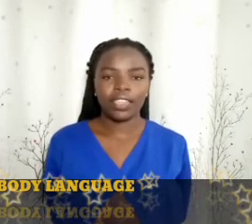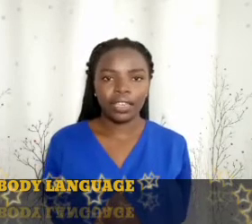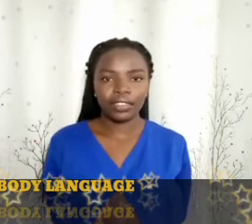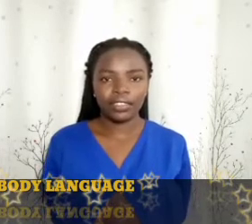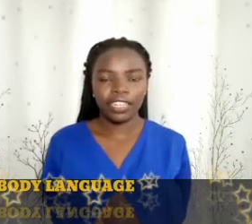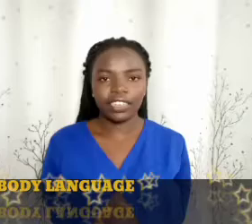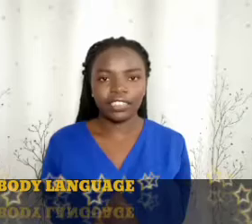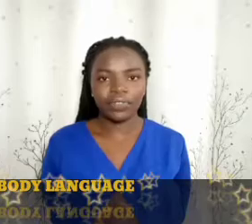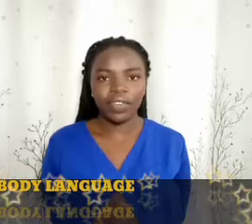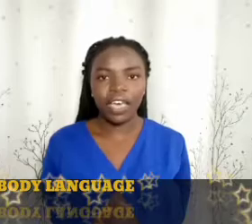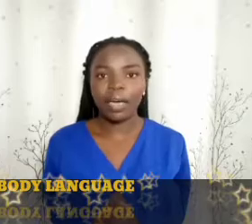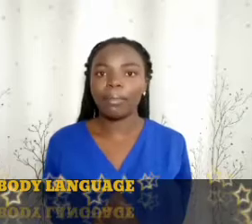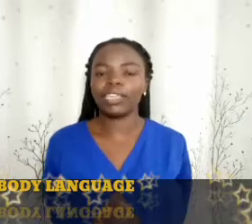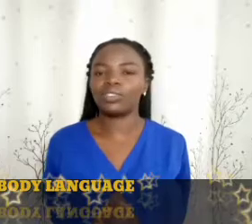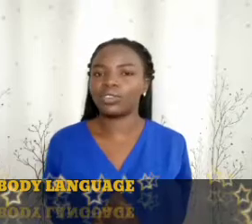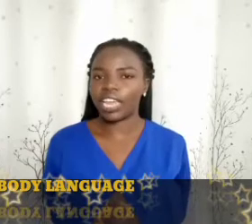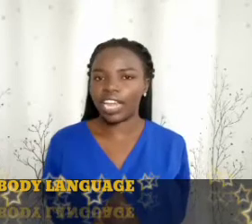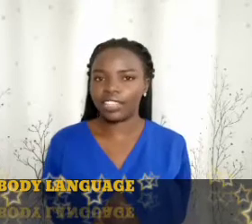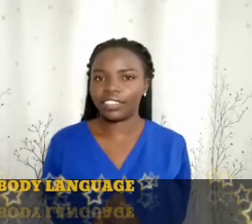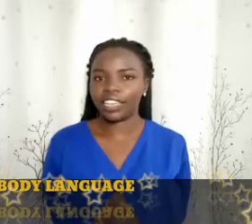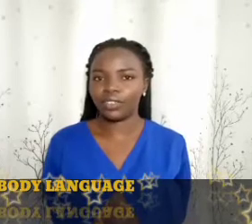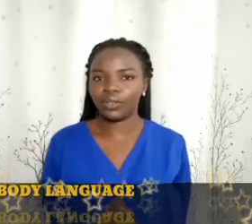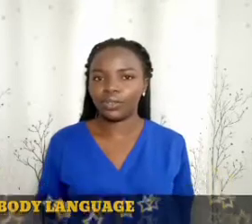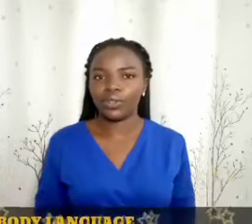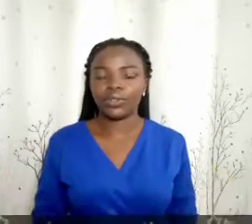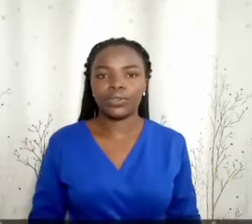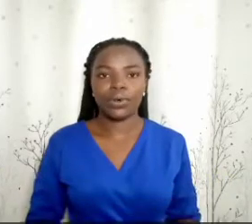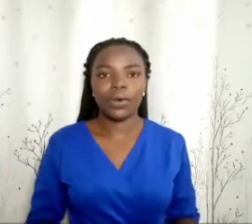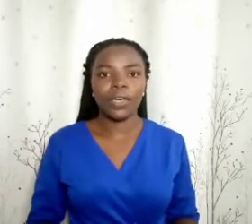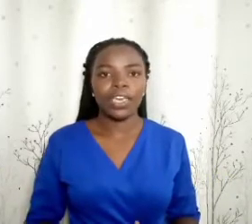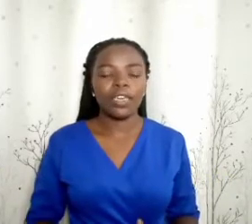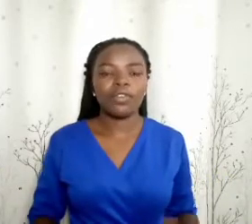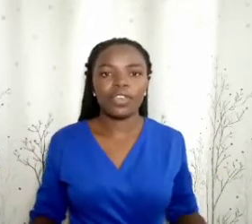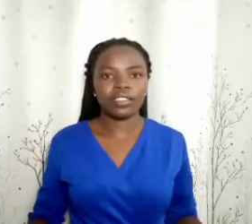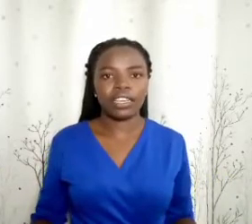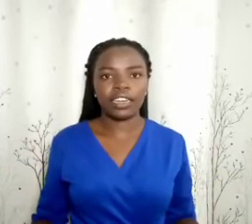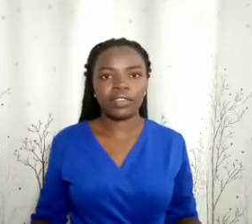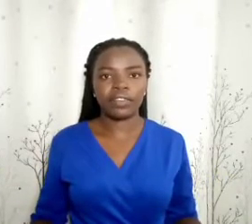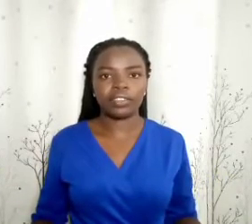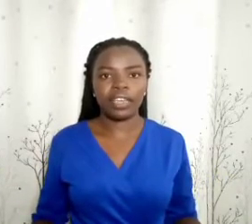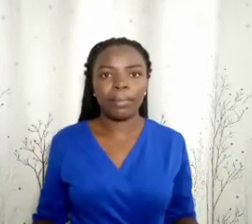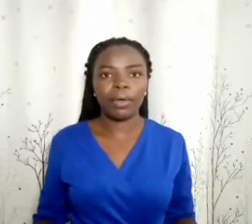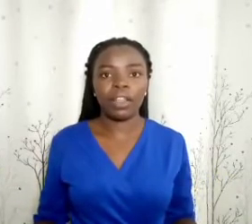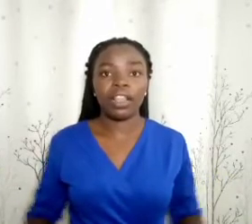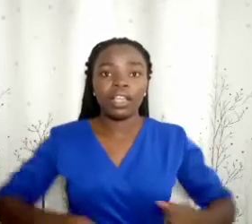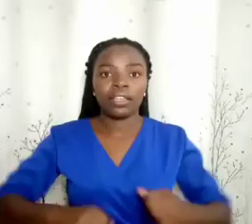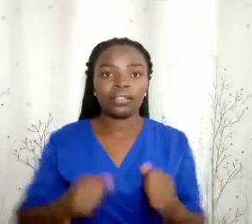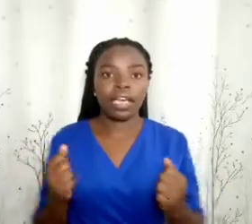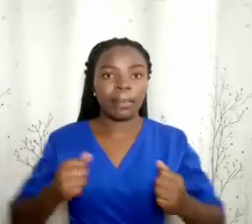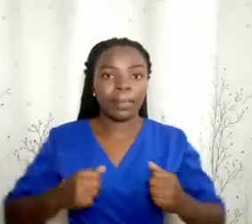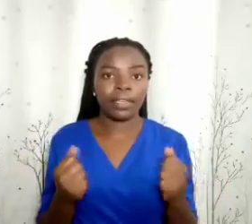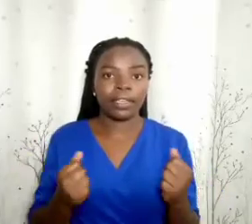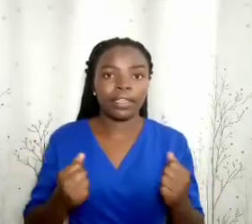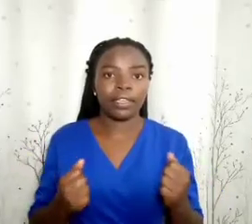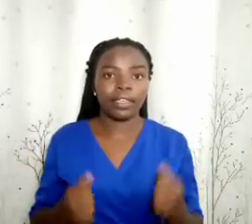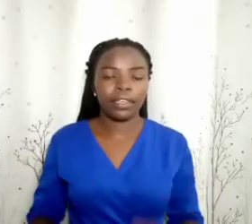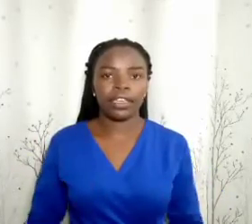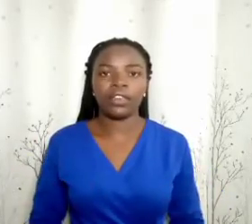the receiver might not understand you. So if we are signing, for example, happy, and you're